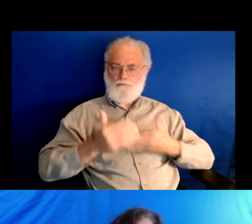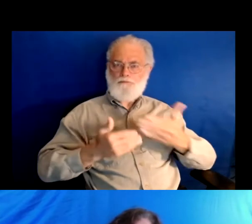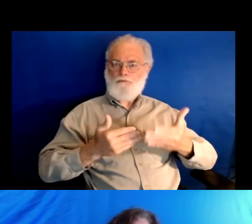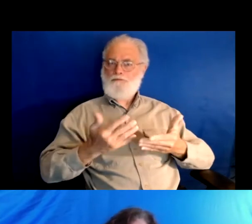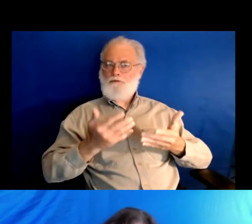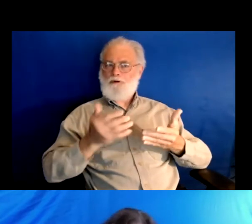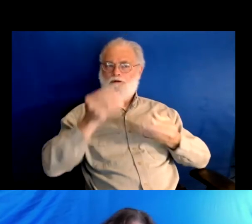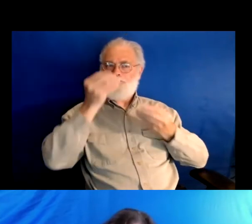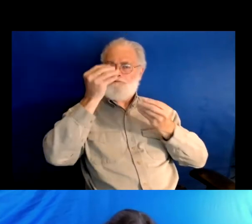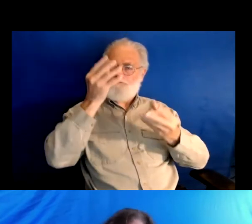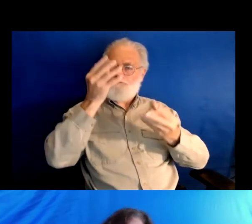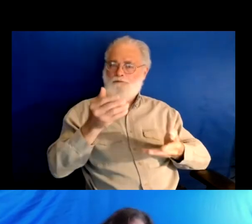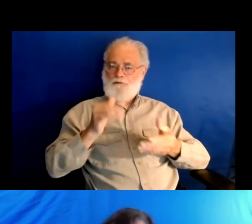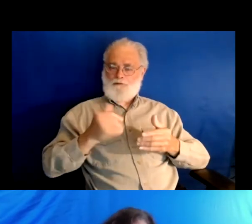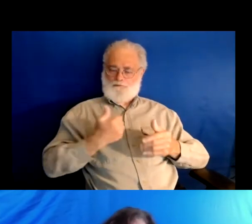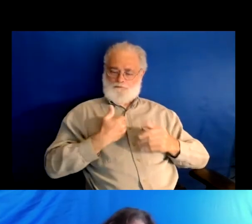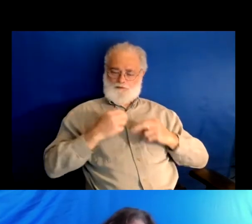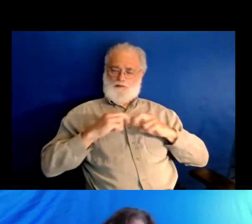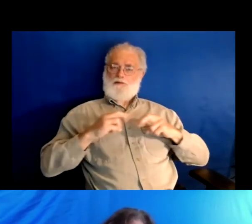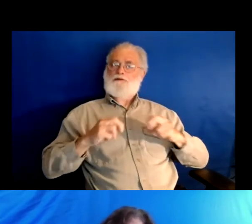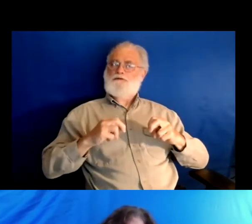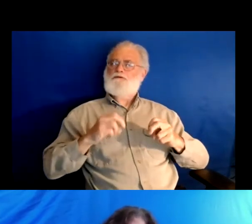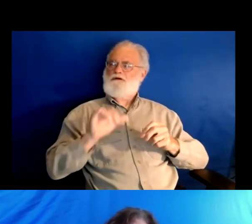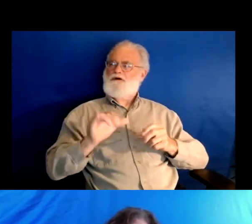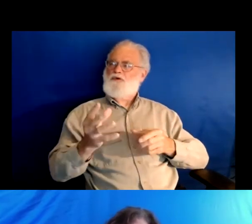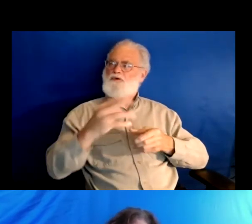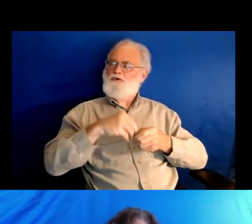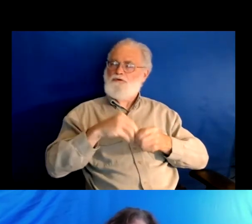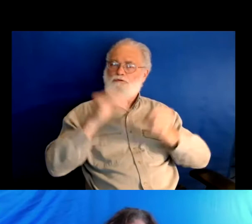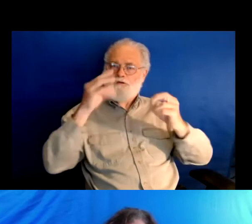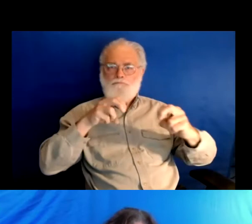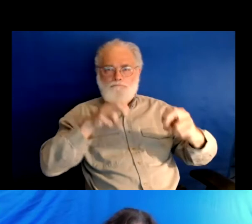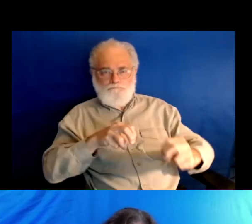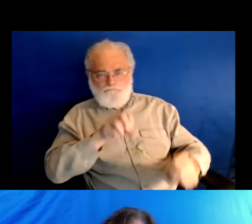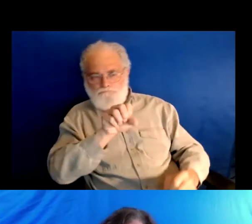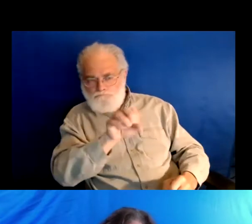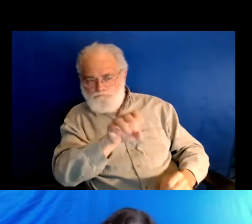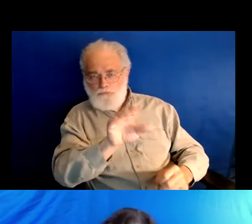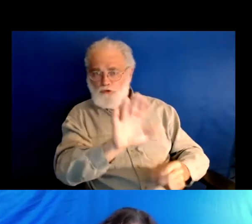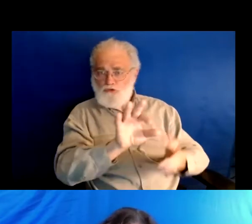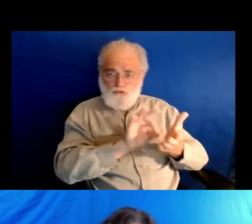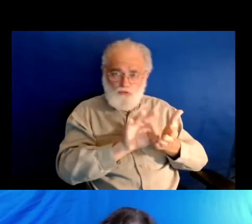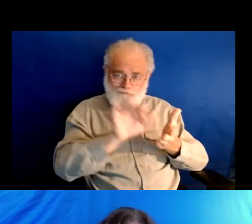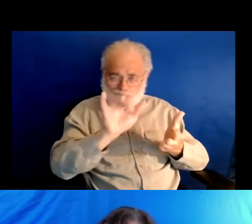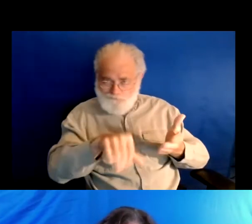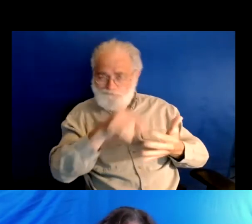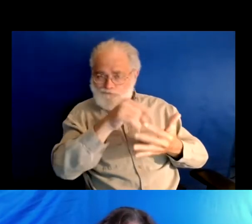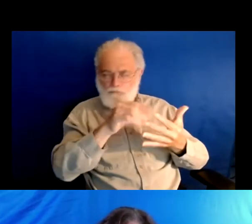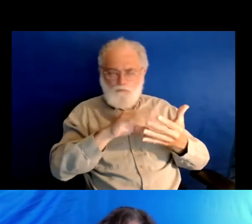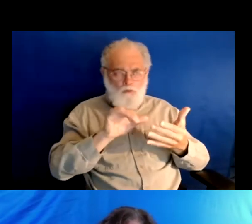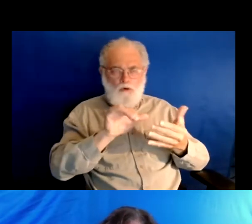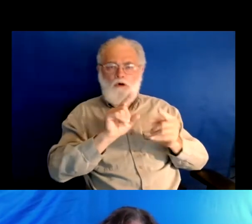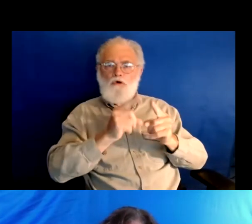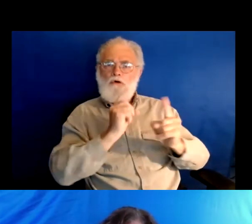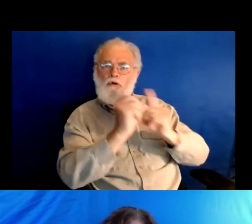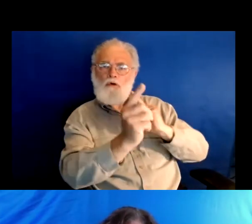and understand the process of information and do self-analysis, including with the teacher, giving